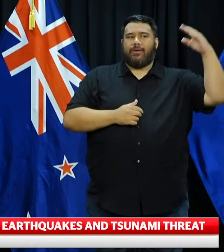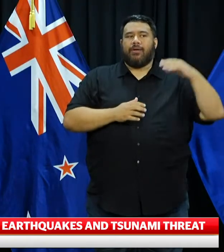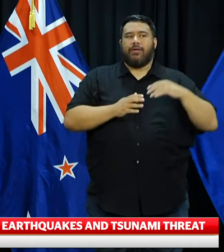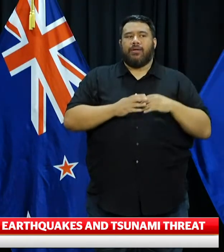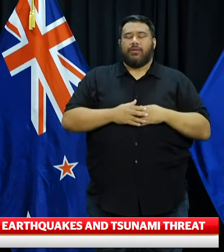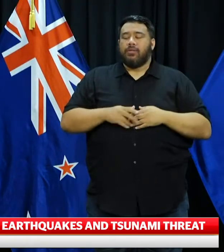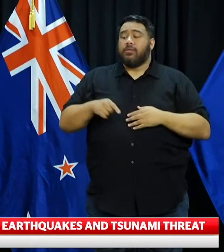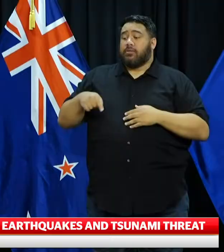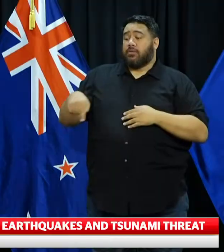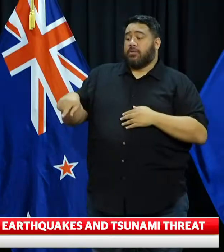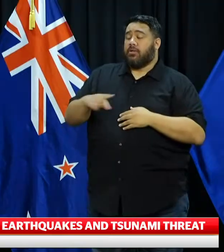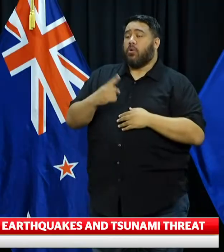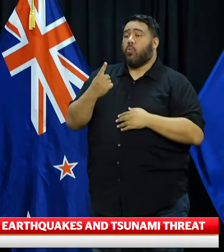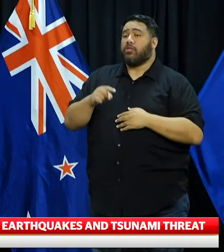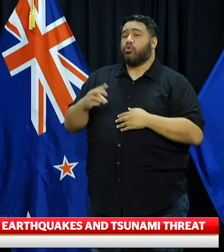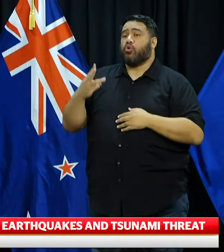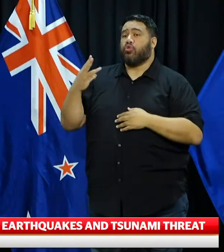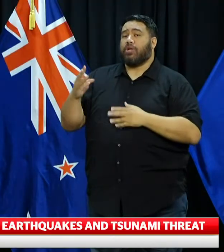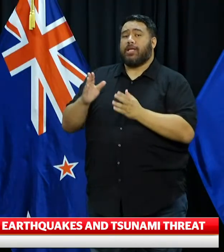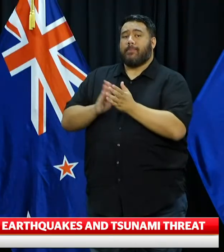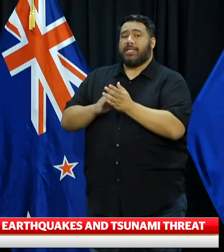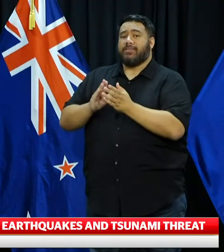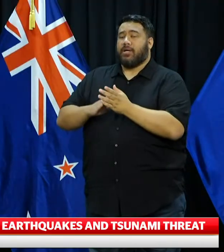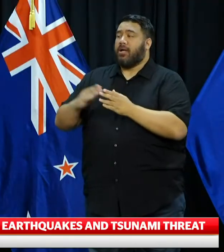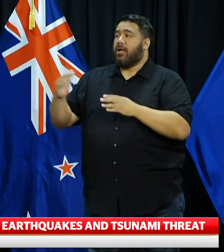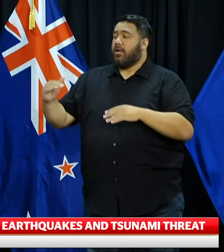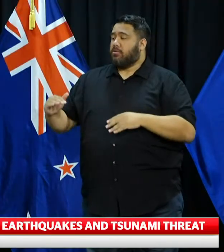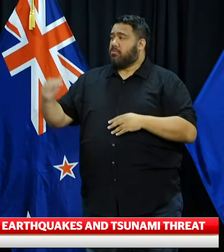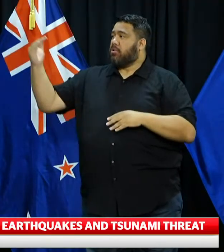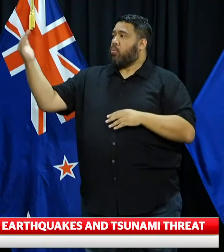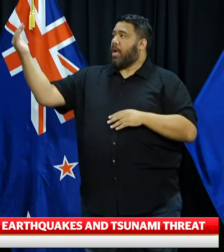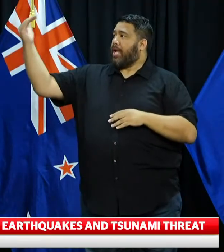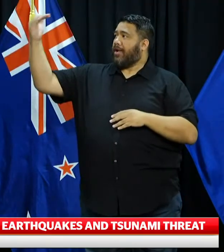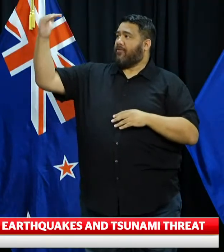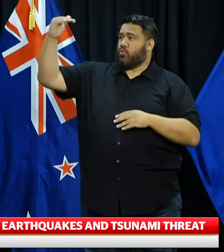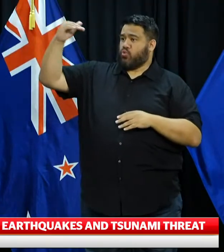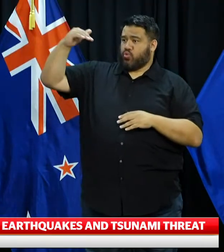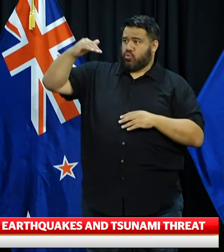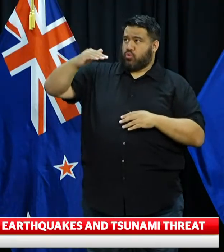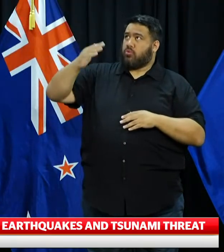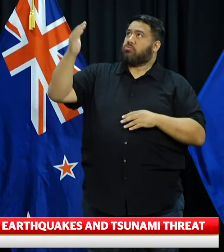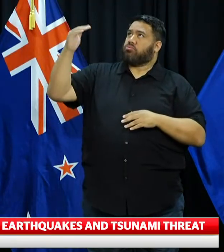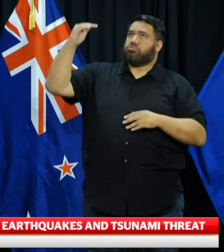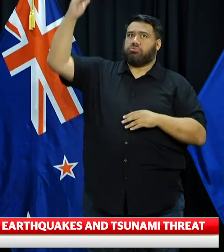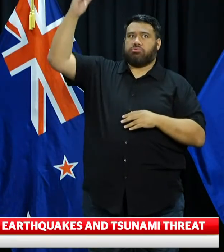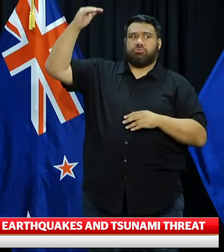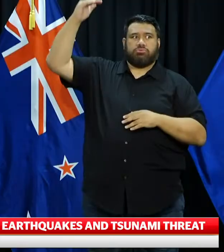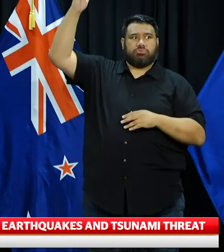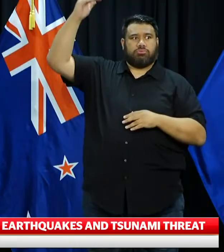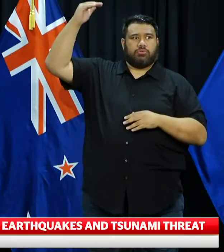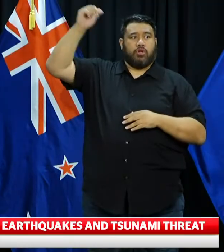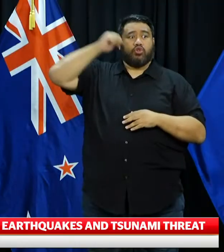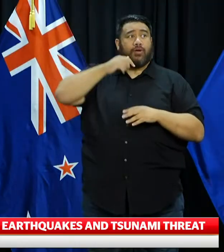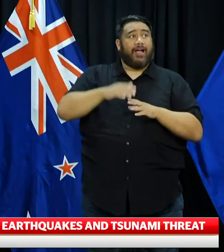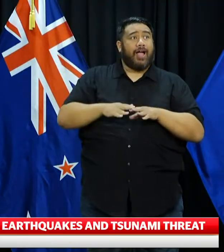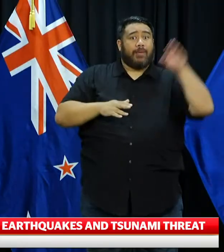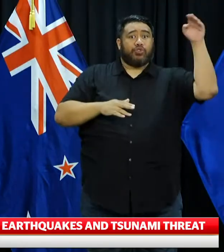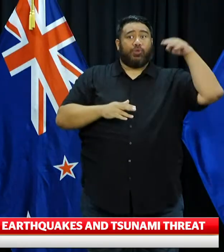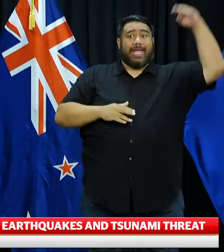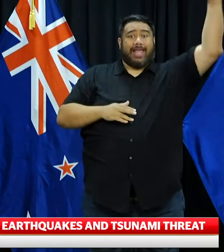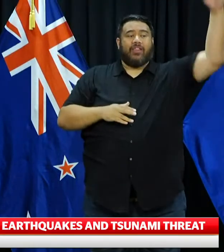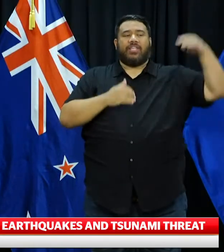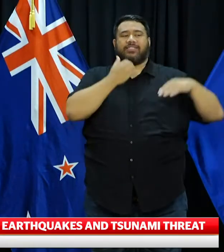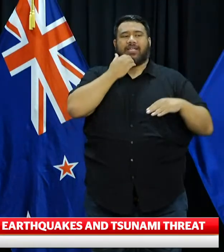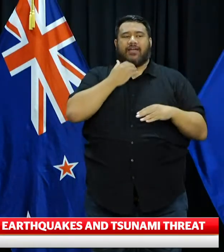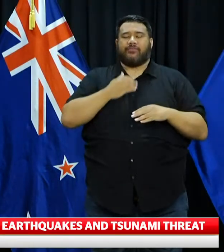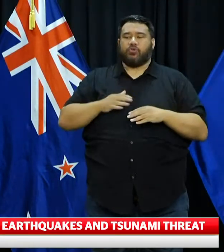3 metres is the expectation that wave may get to. So if they're at high points, that is sufficient. Also, some whānau